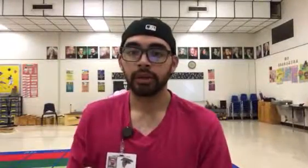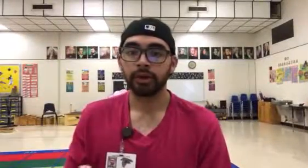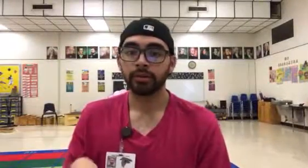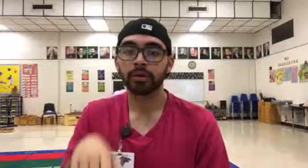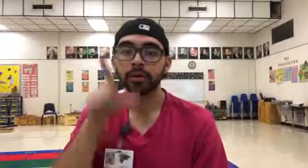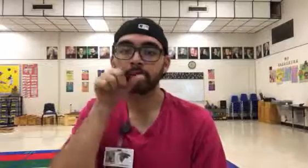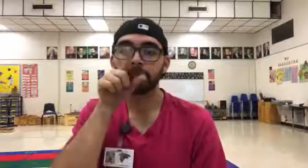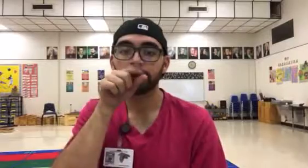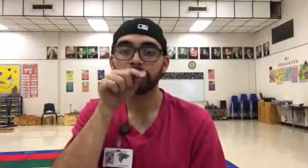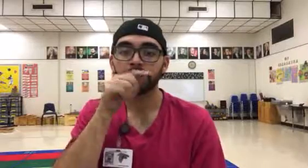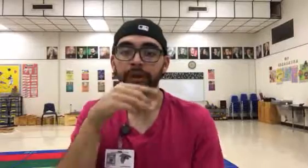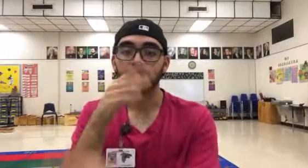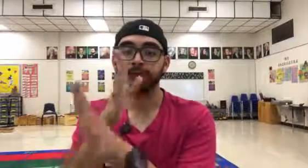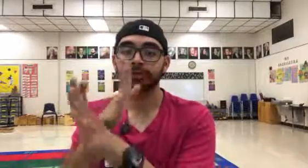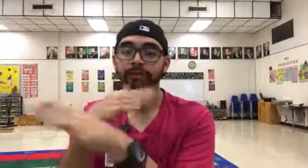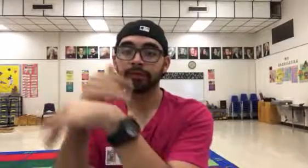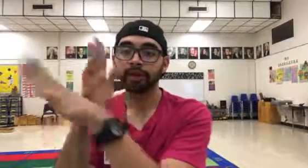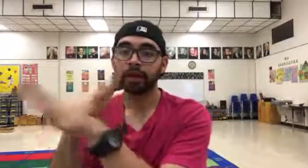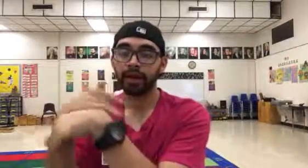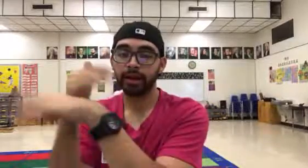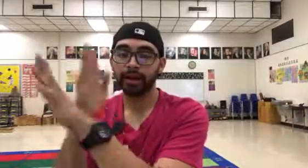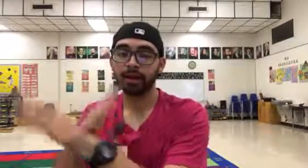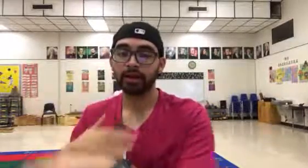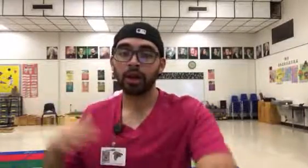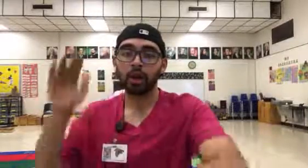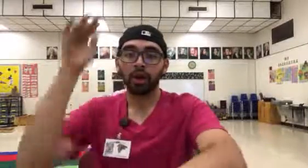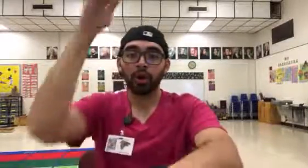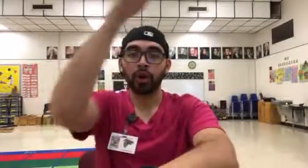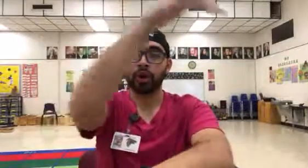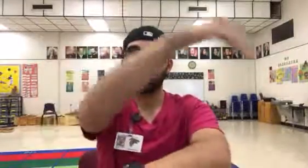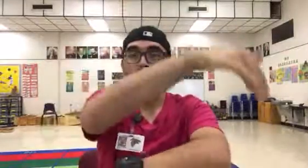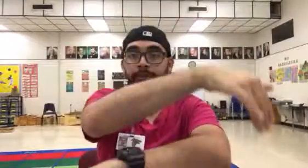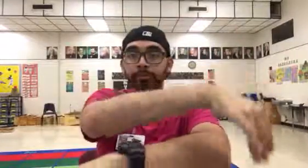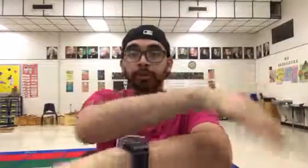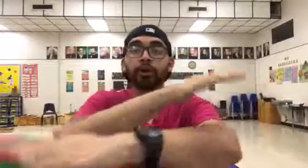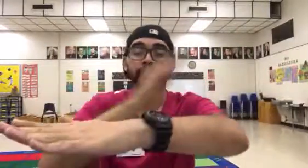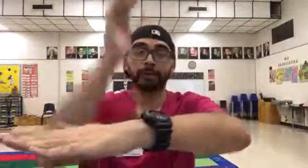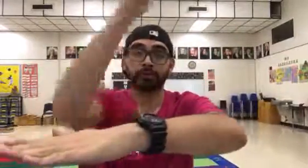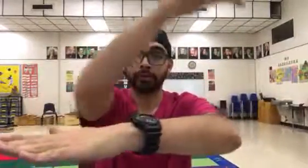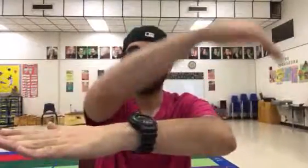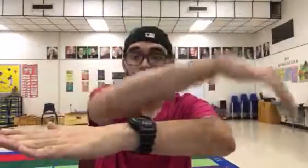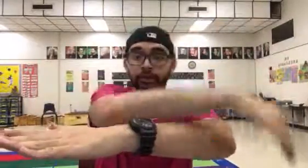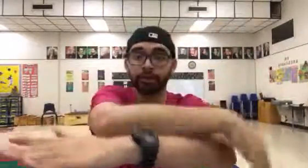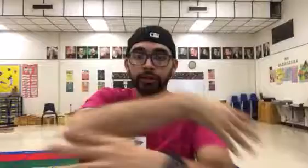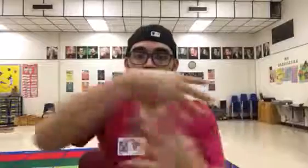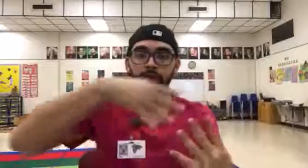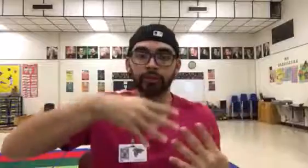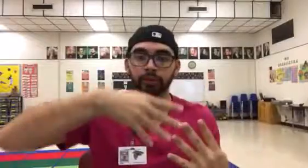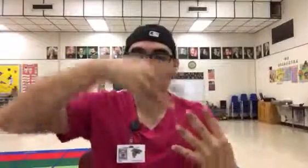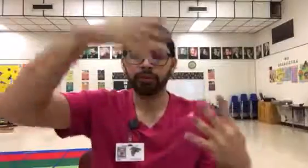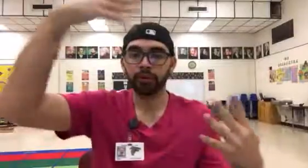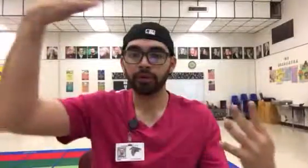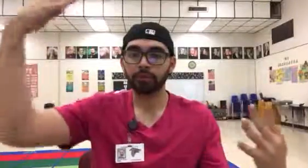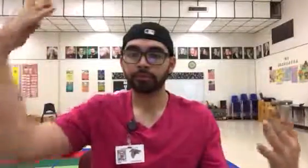Now, birds fly over, so over again, over the rainbow.